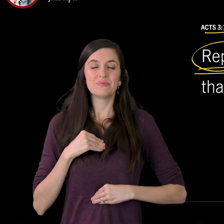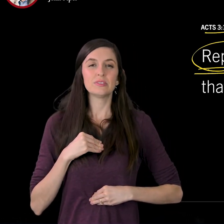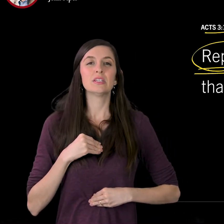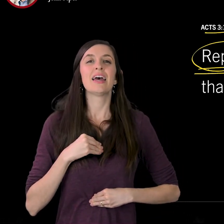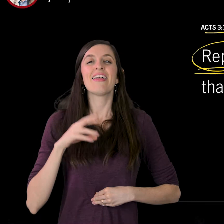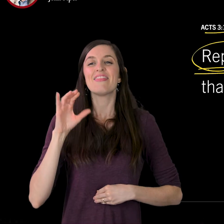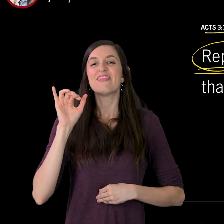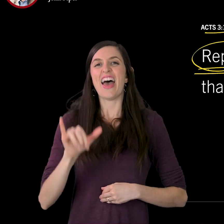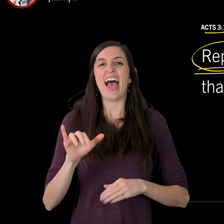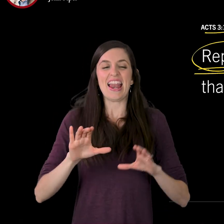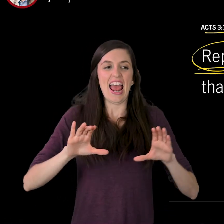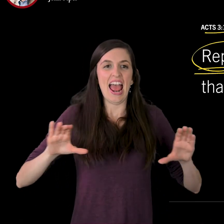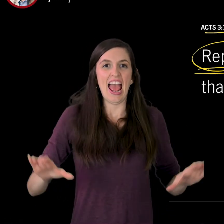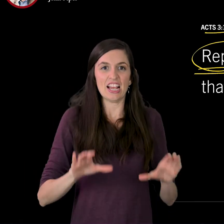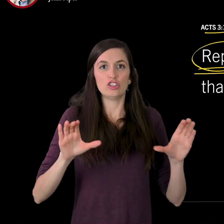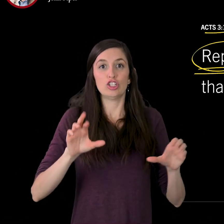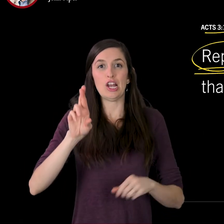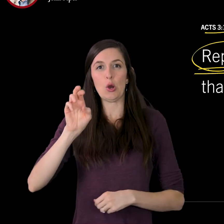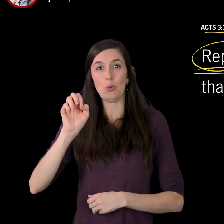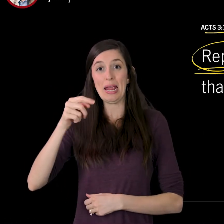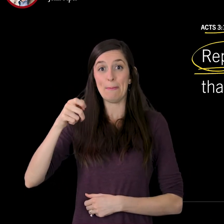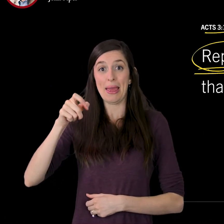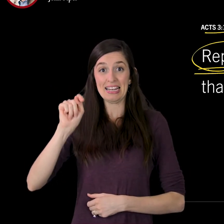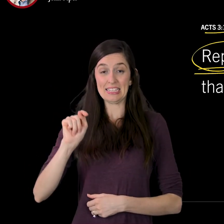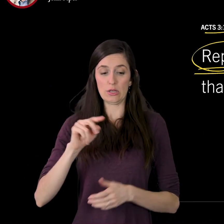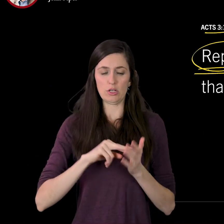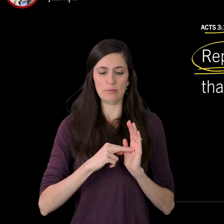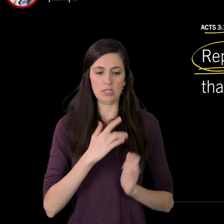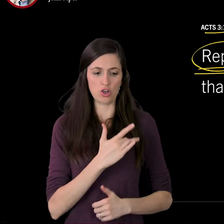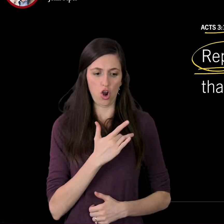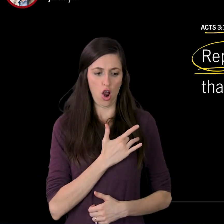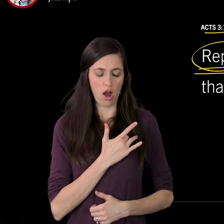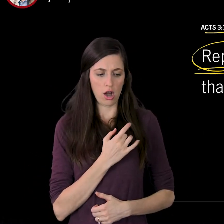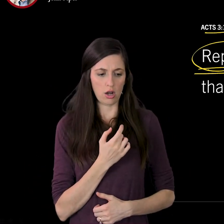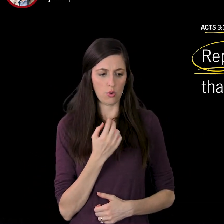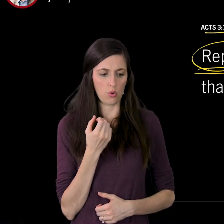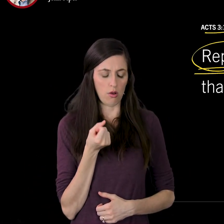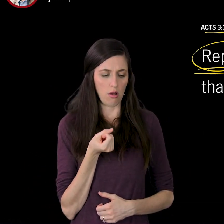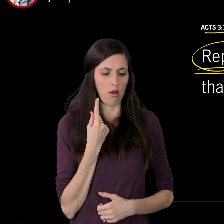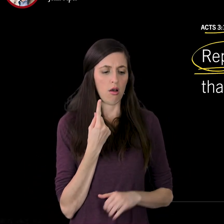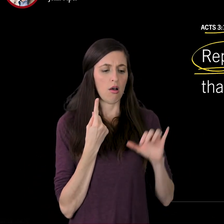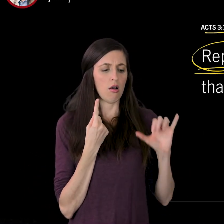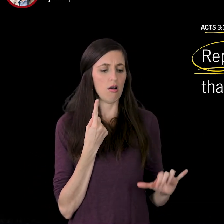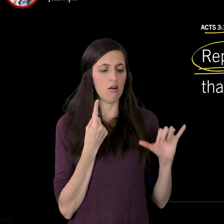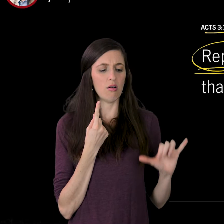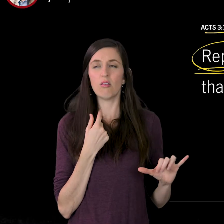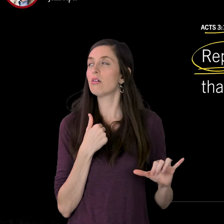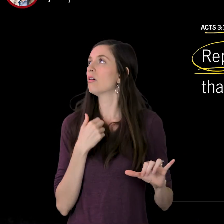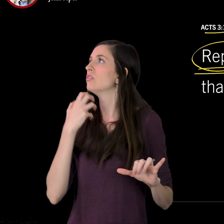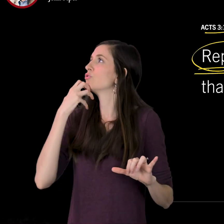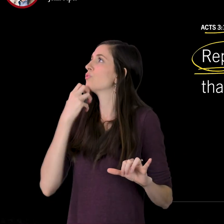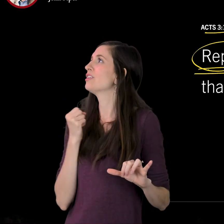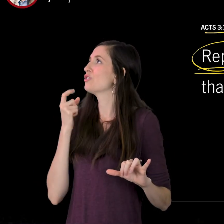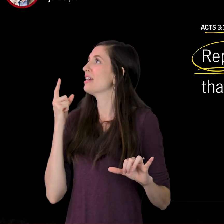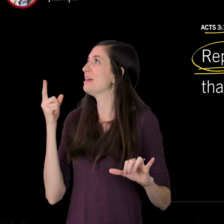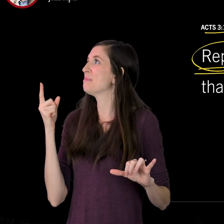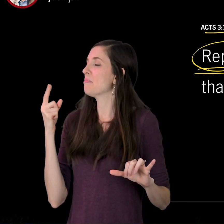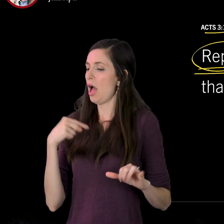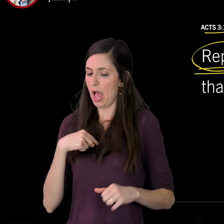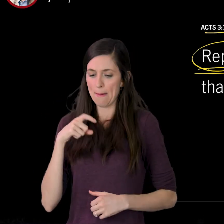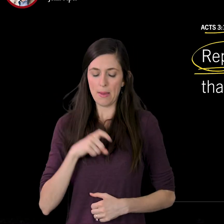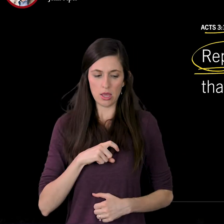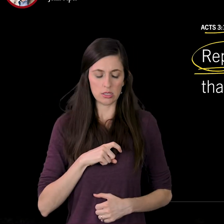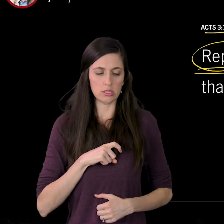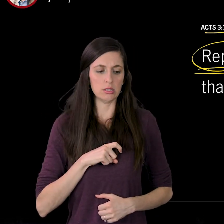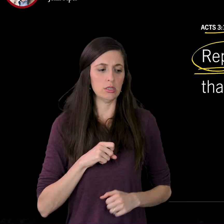mind the turning that happens when you your heart comes to believe comes to receive comes to treasure Jesus